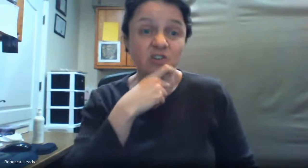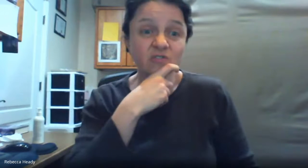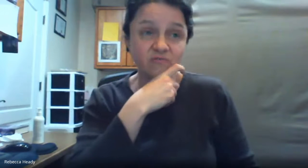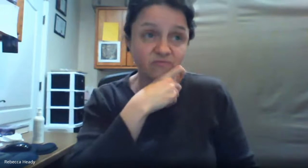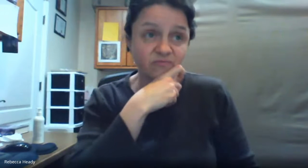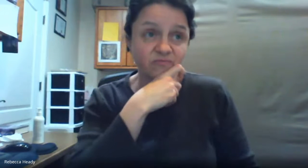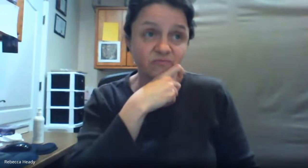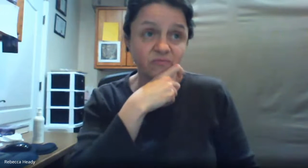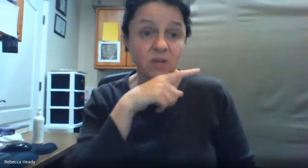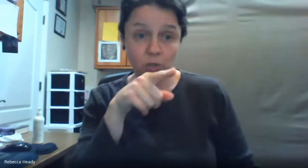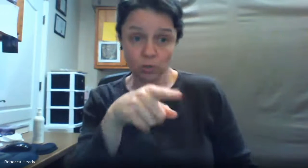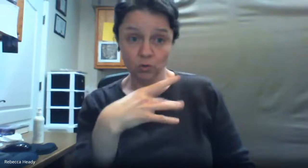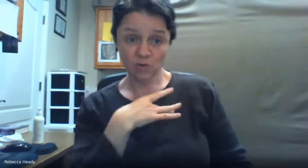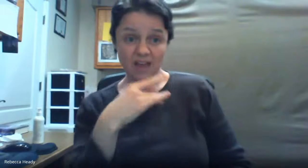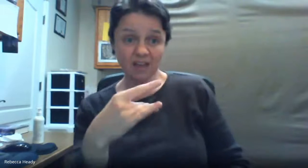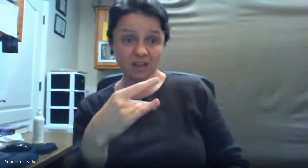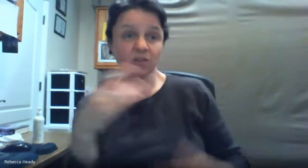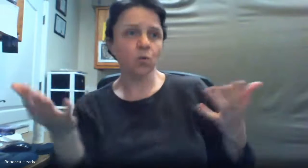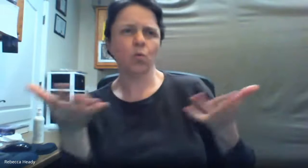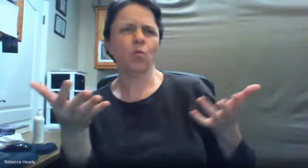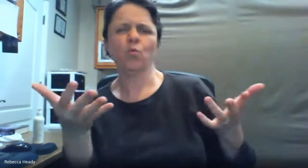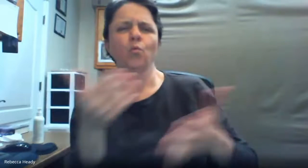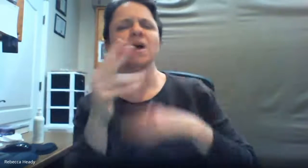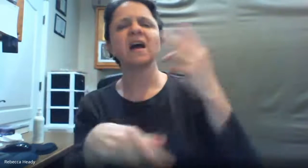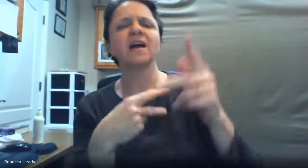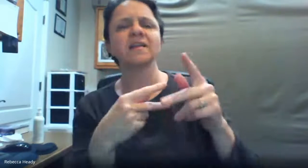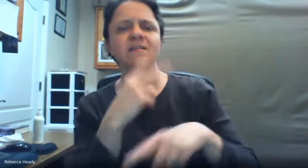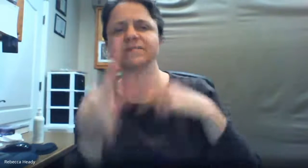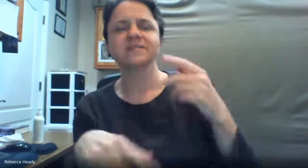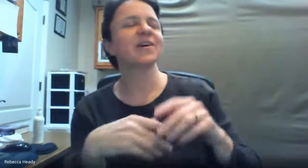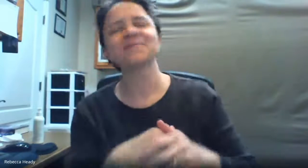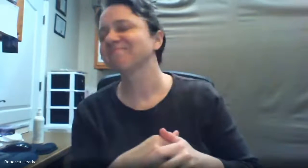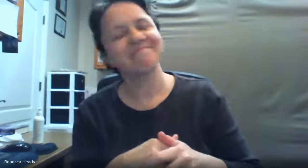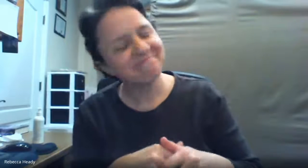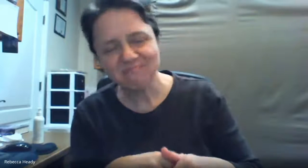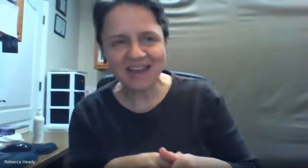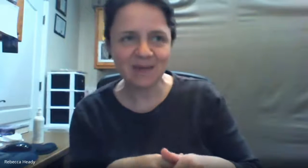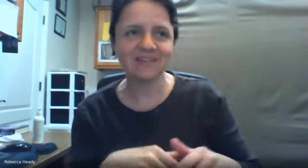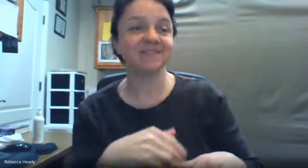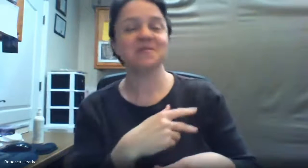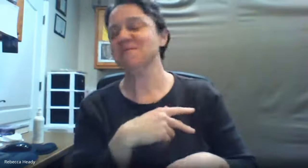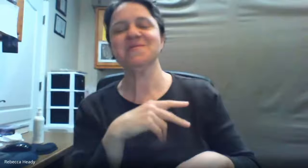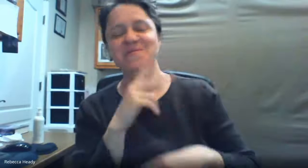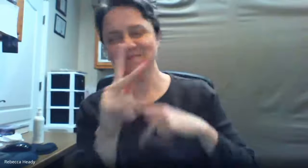Cereal, you like what kind? Sorry, bad habit.